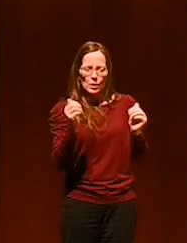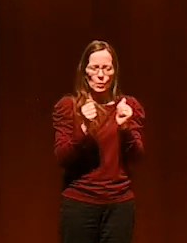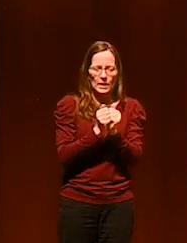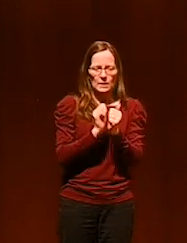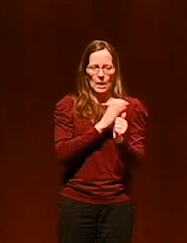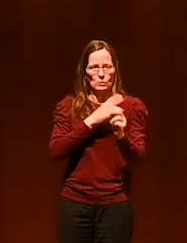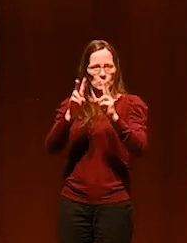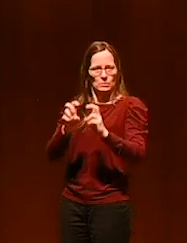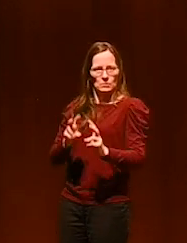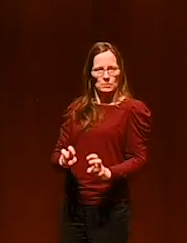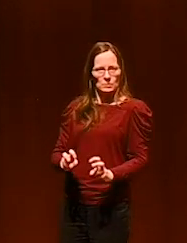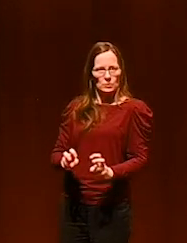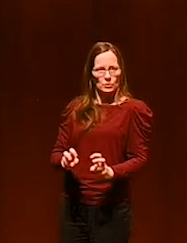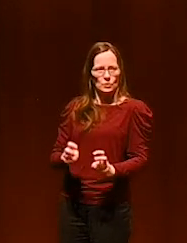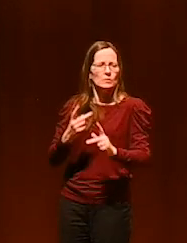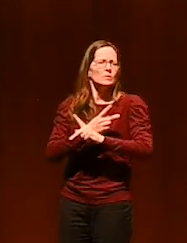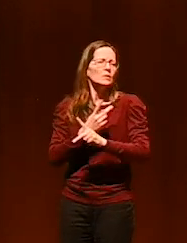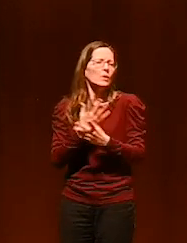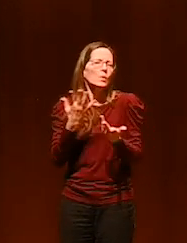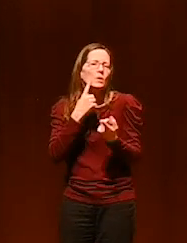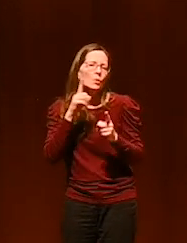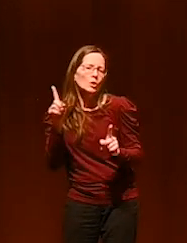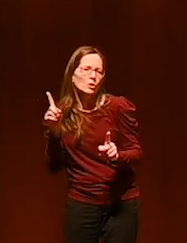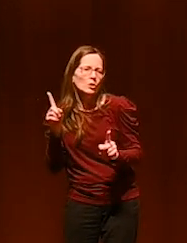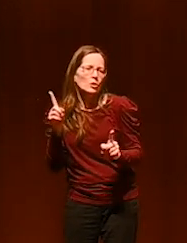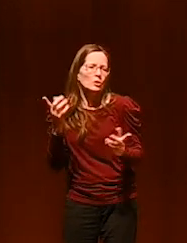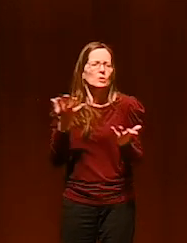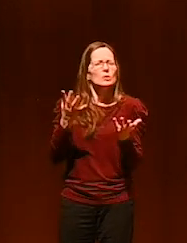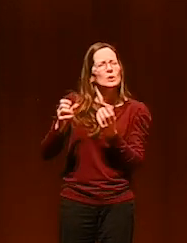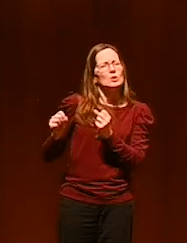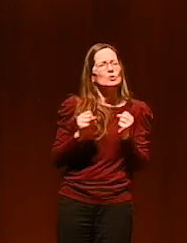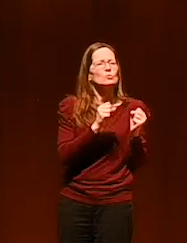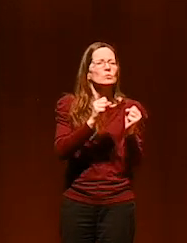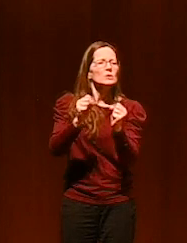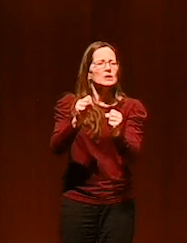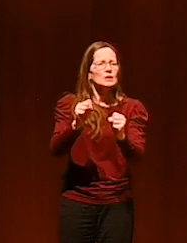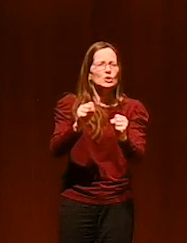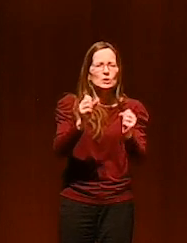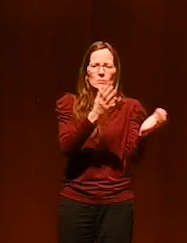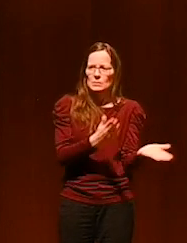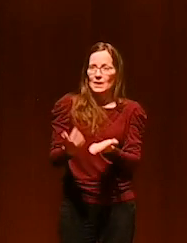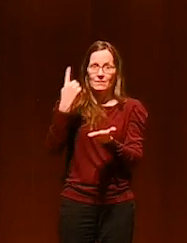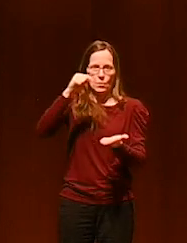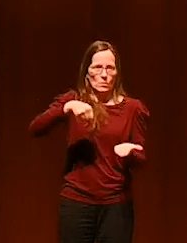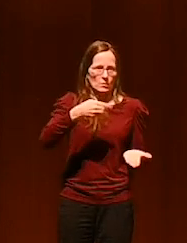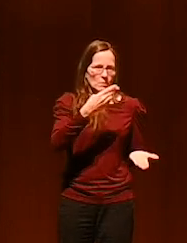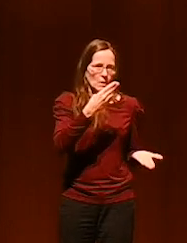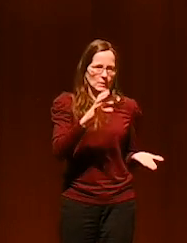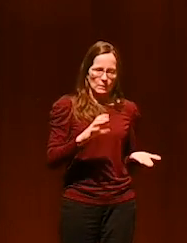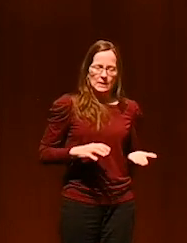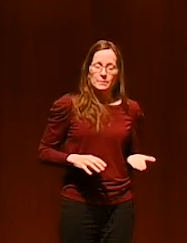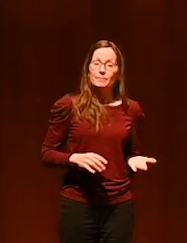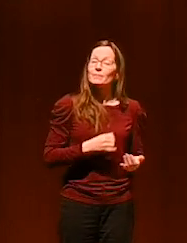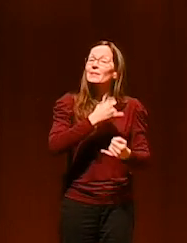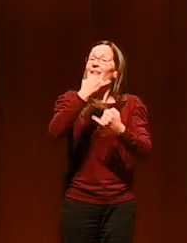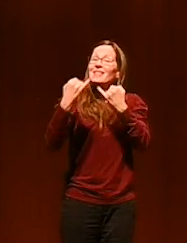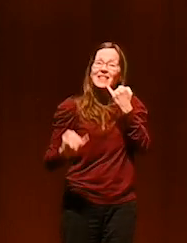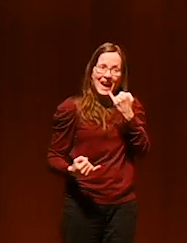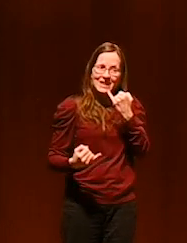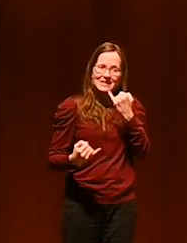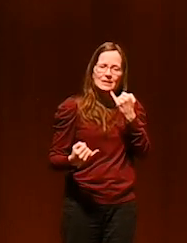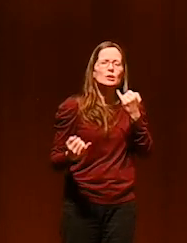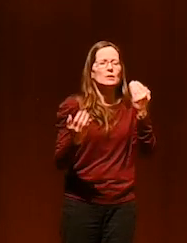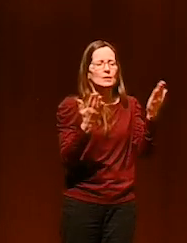figure out what's actually going to work and what is a strategic move to do in this county. The last phase is actually the plan reception, so putting all that